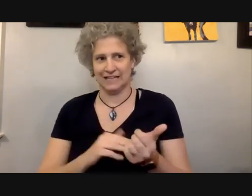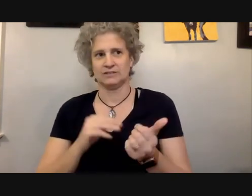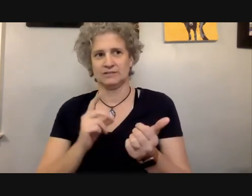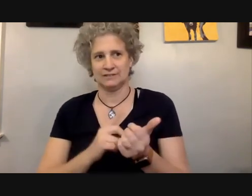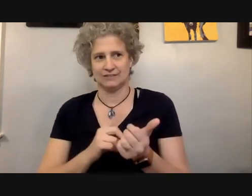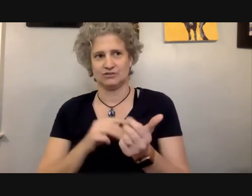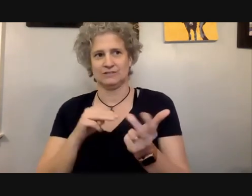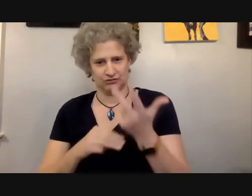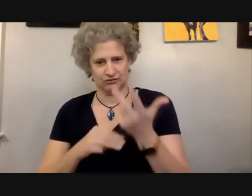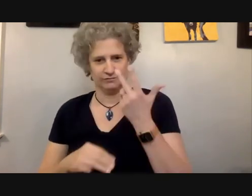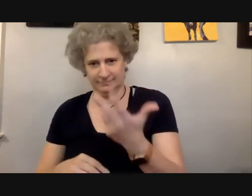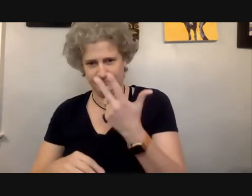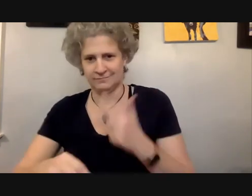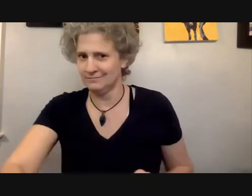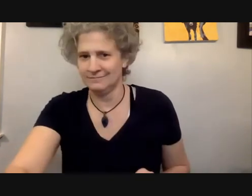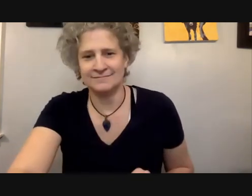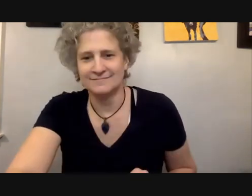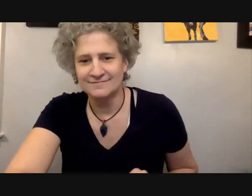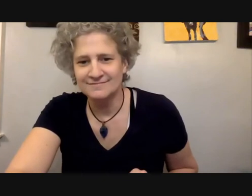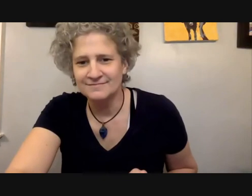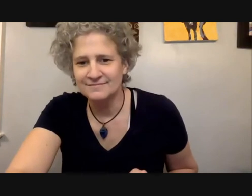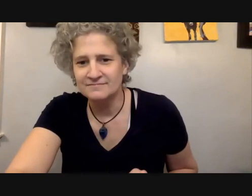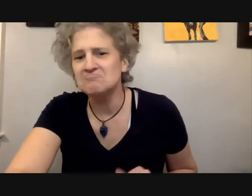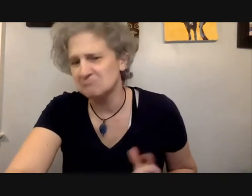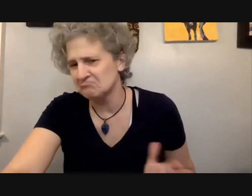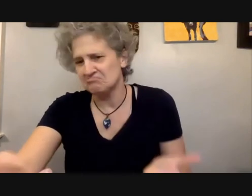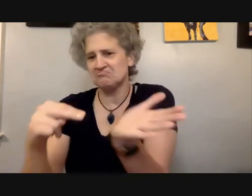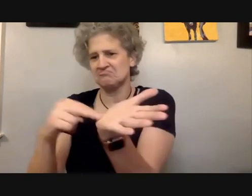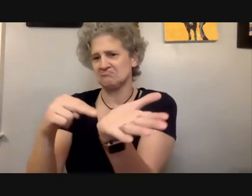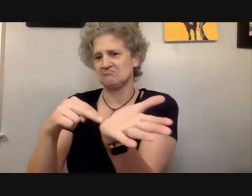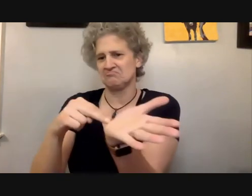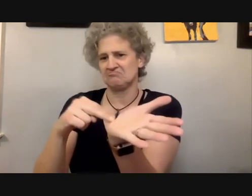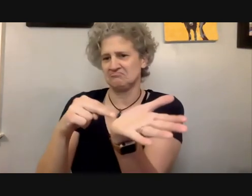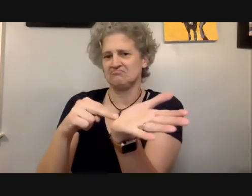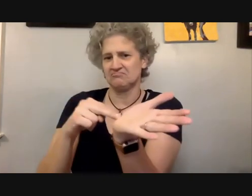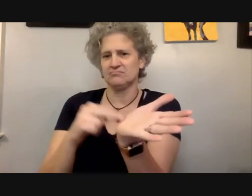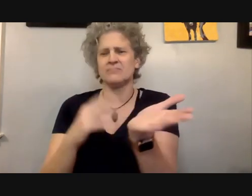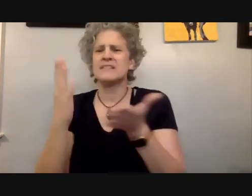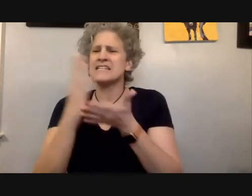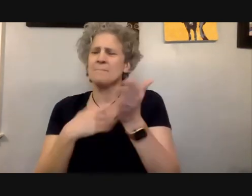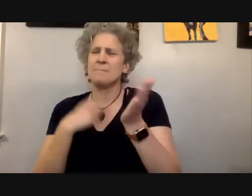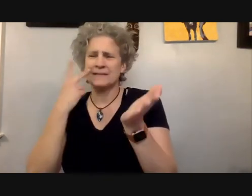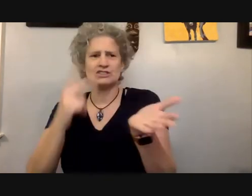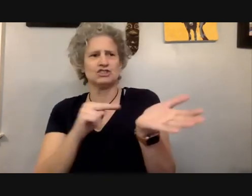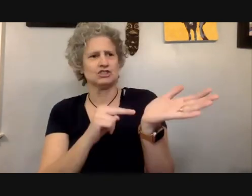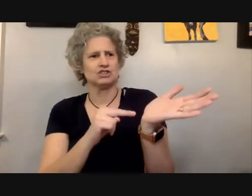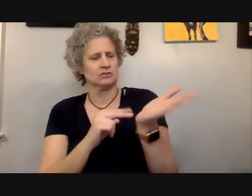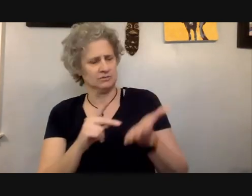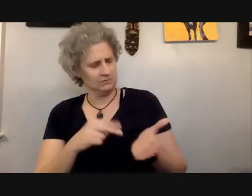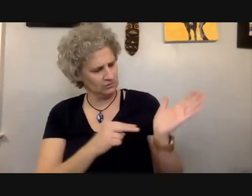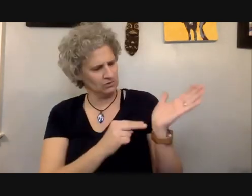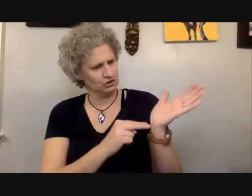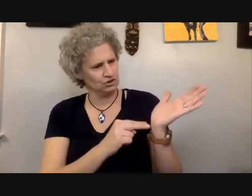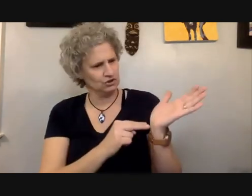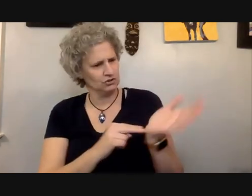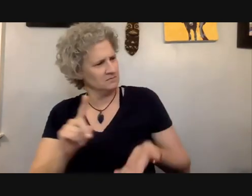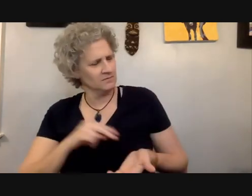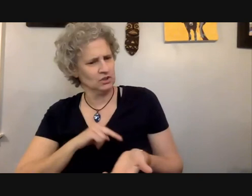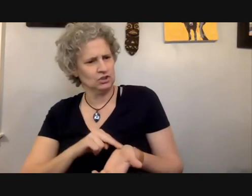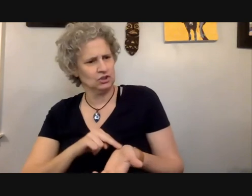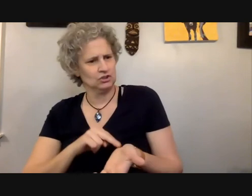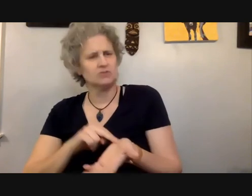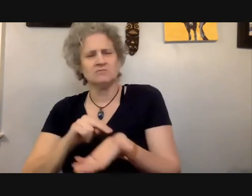but not the other way. If you were talking about going to the doctor's office, you could use the sign or the DR, but you can only use the DR when you're referring to a